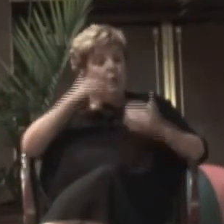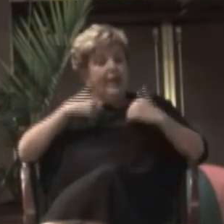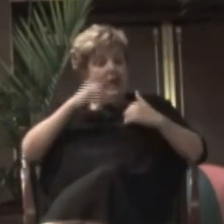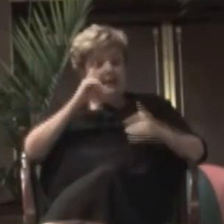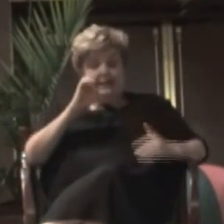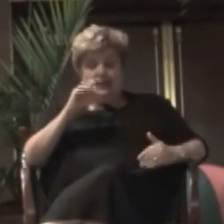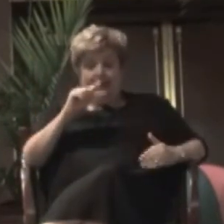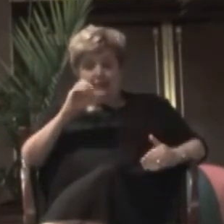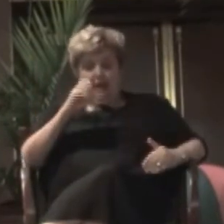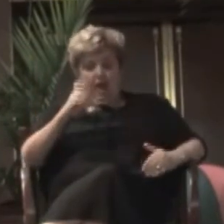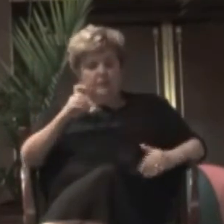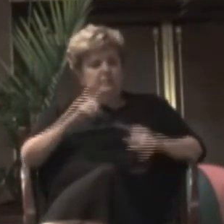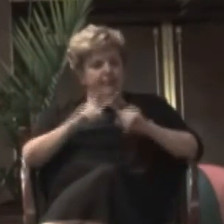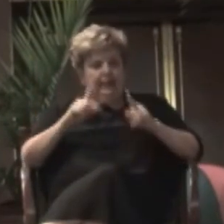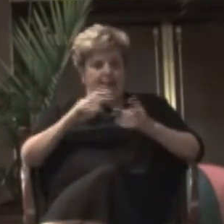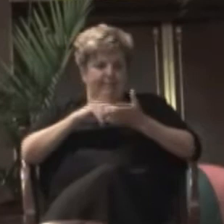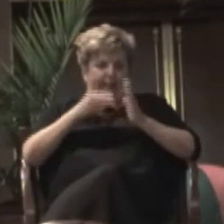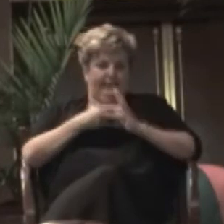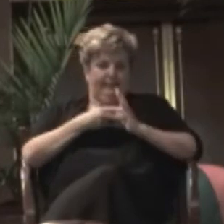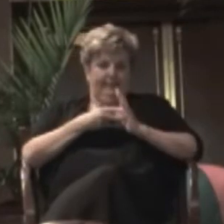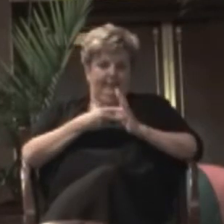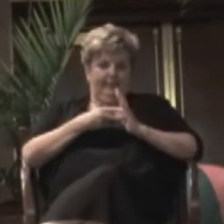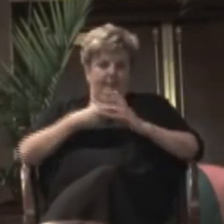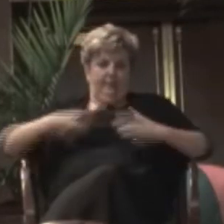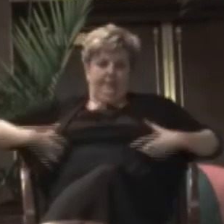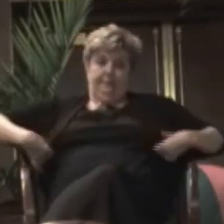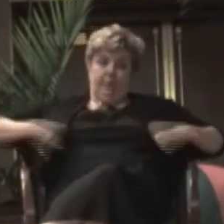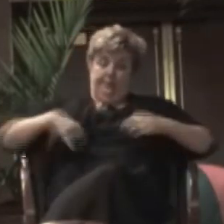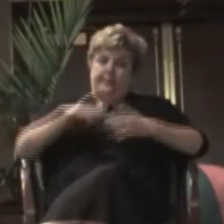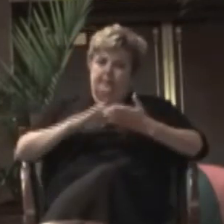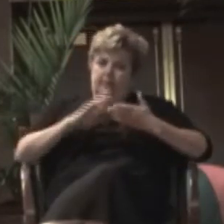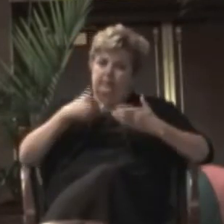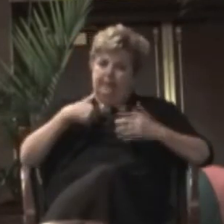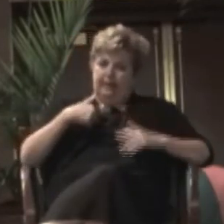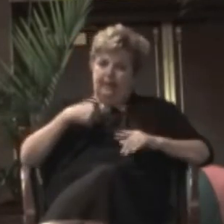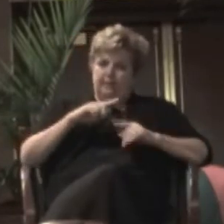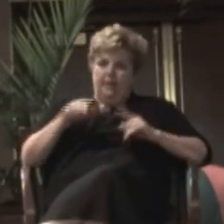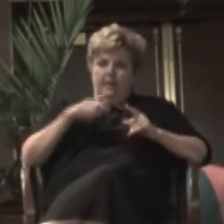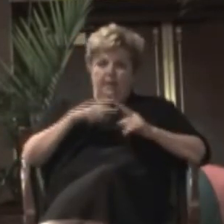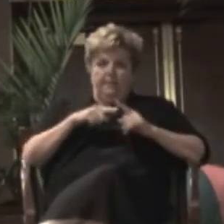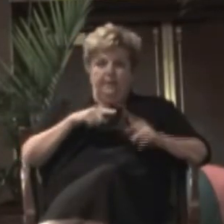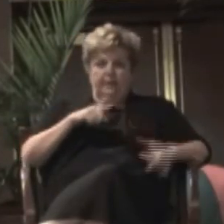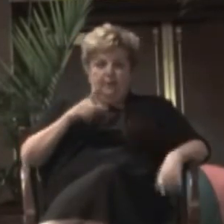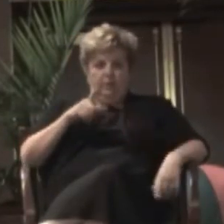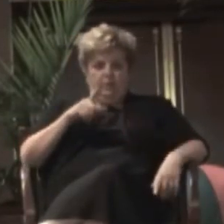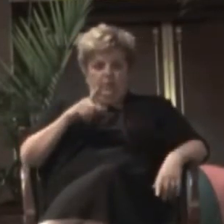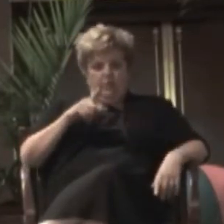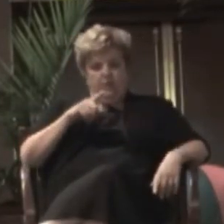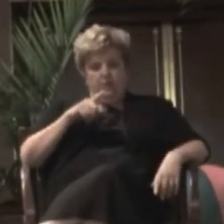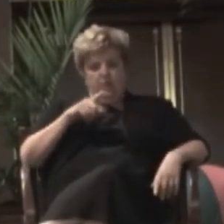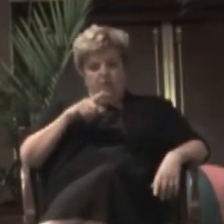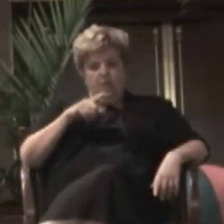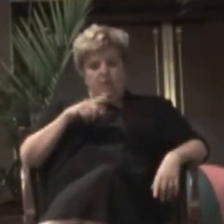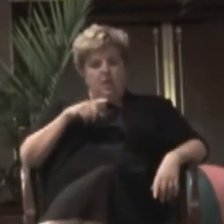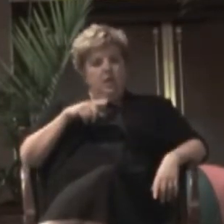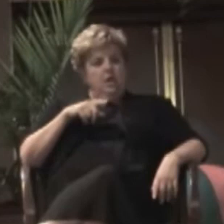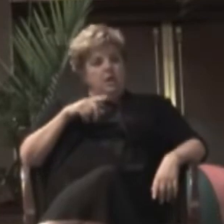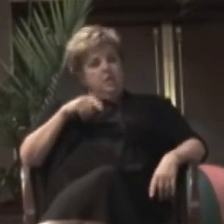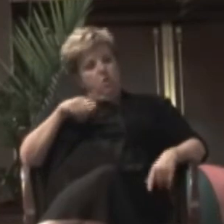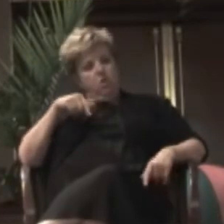Bob, but it consisted of, when you bucked up a little bit on the street, the policeman would go upside your head with a blackjack, put you in jail.